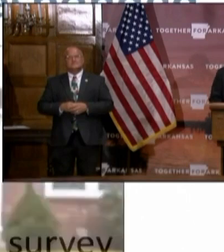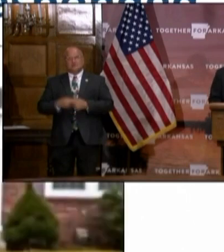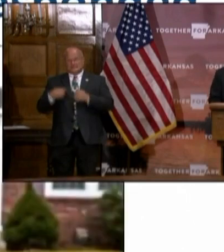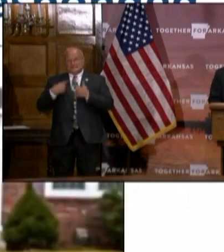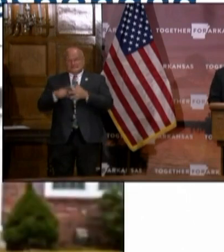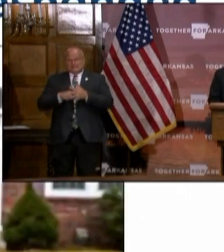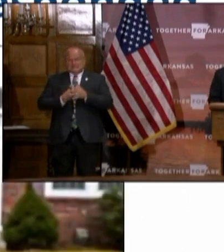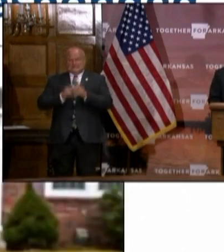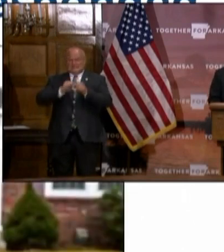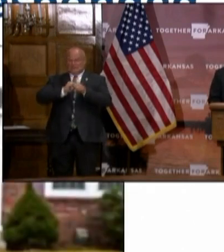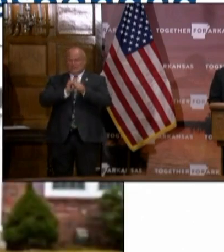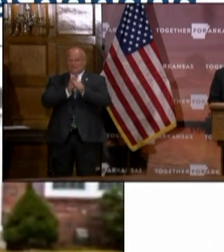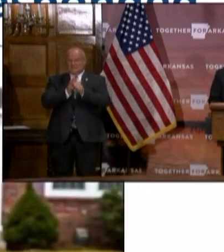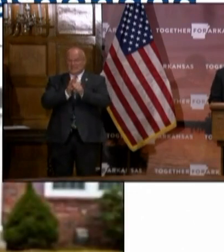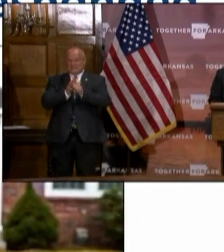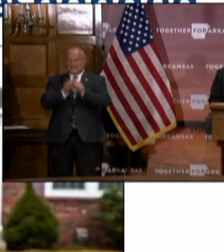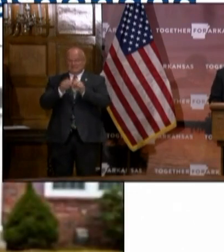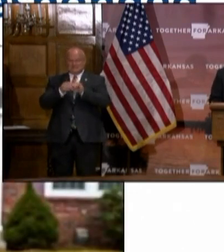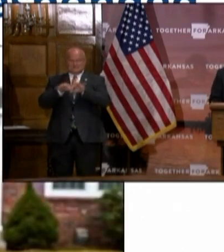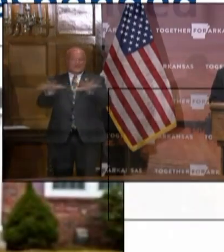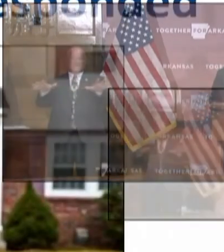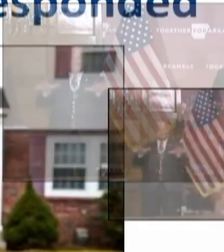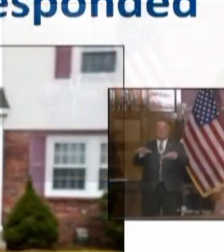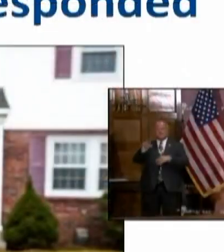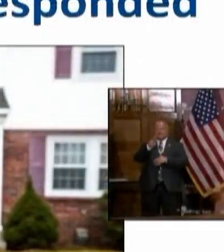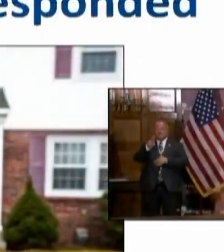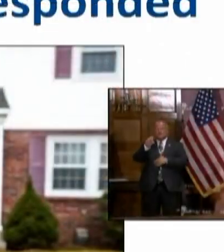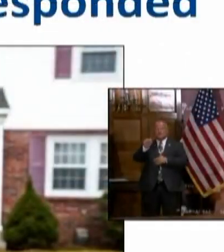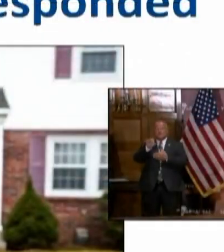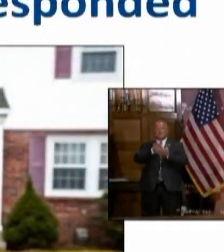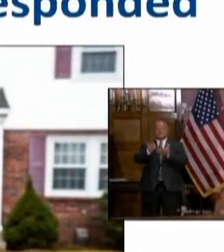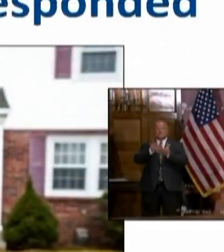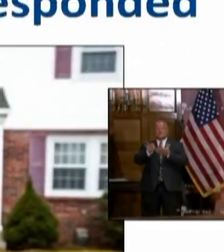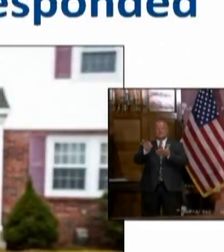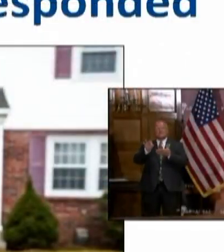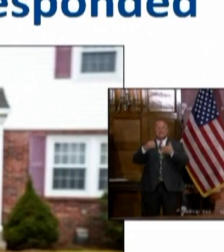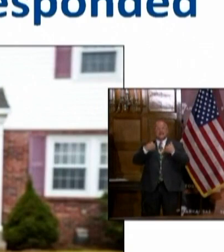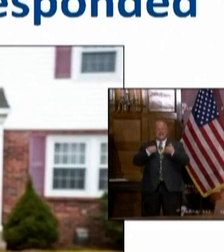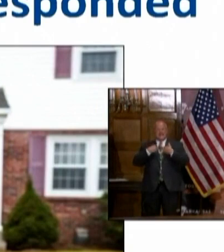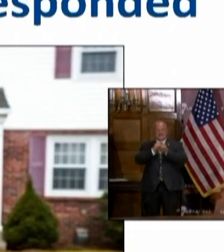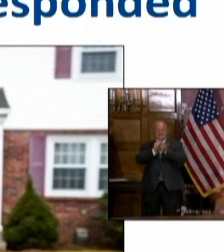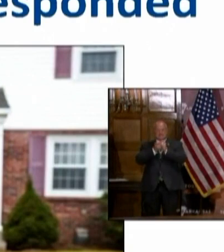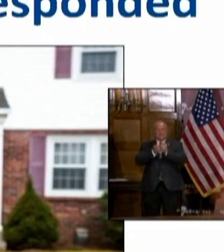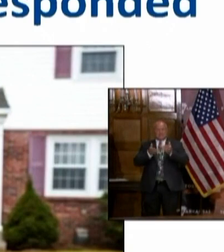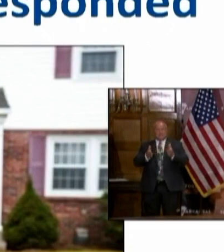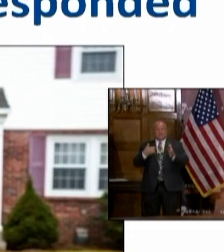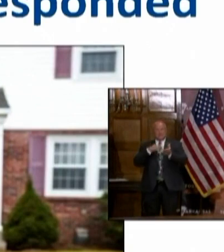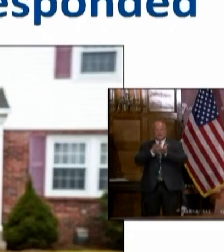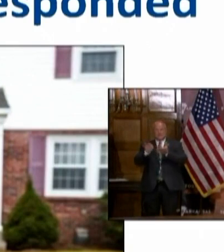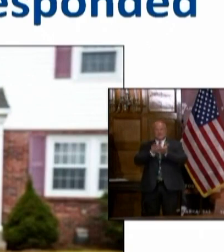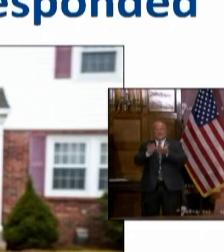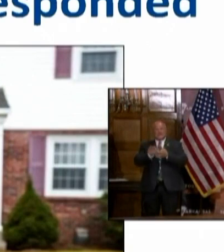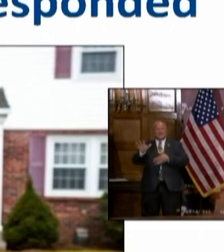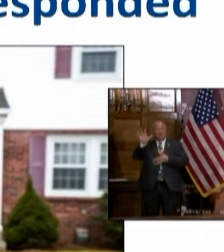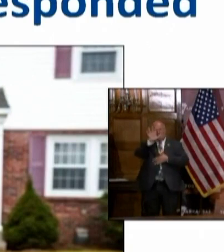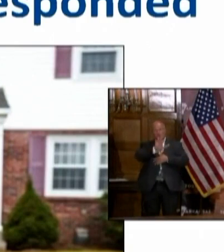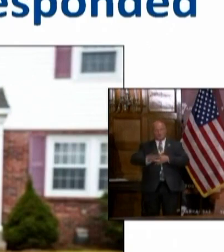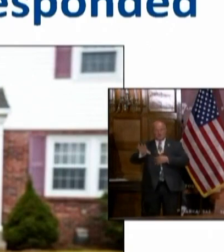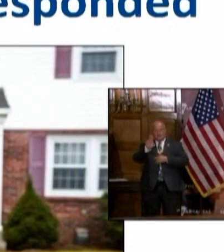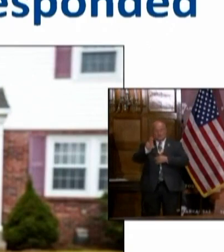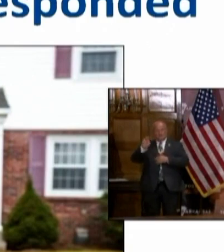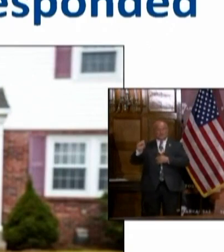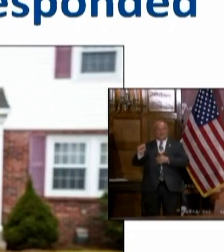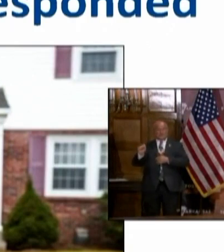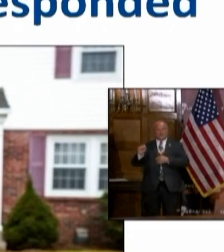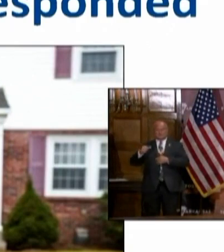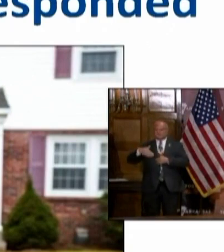Since the beginning of COVID-19 pandemic, your U.S. Census Bureau has had to change the way we count across the country.